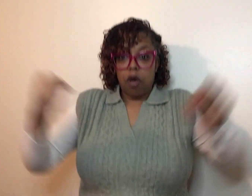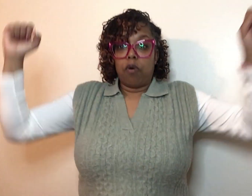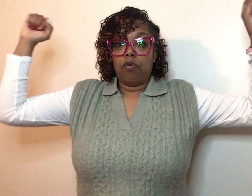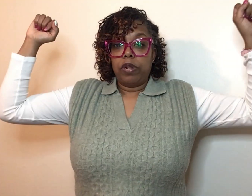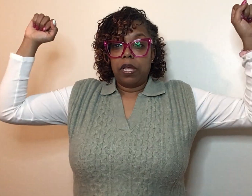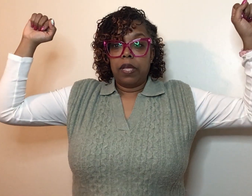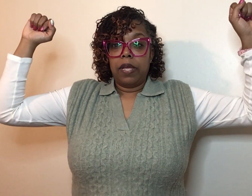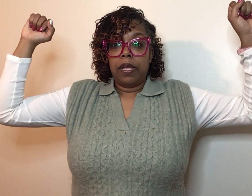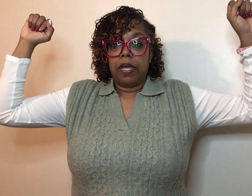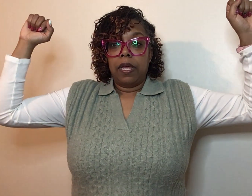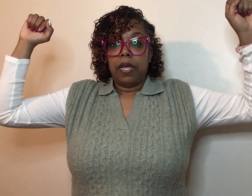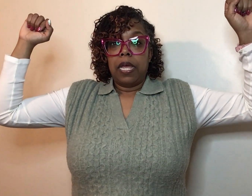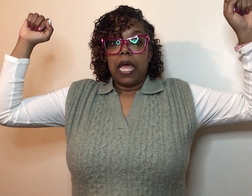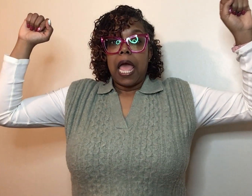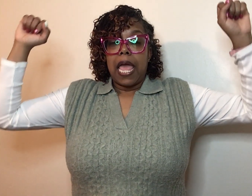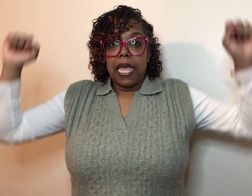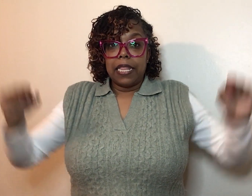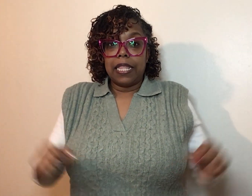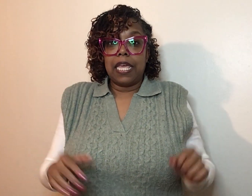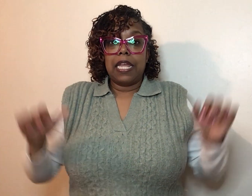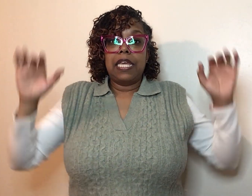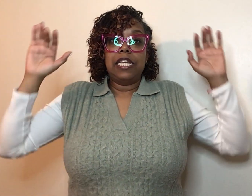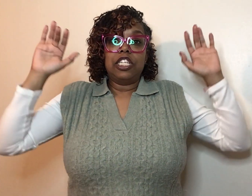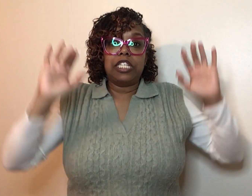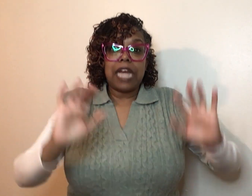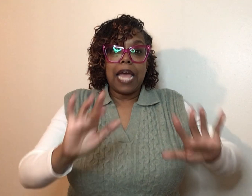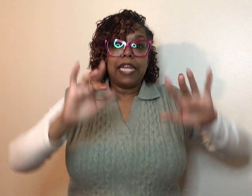stronghold, and then he's shining